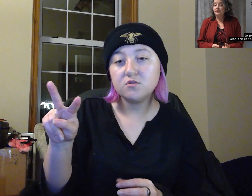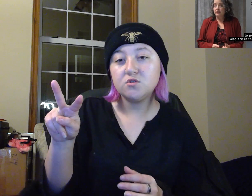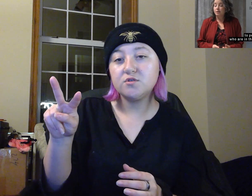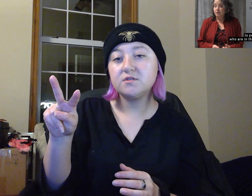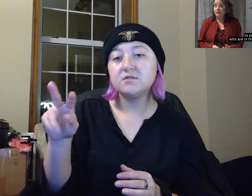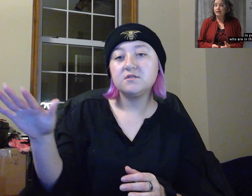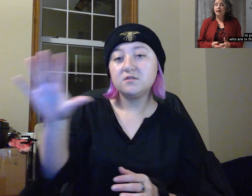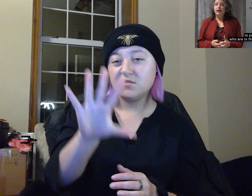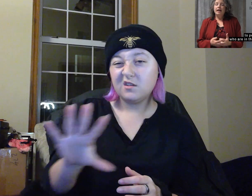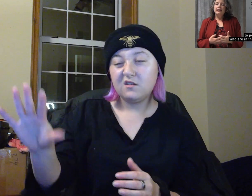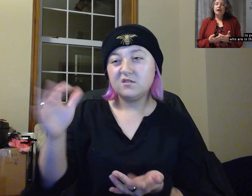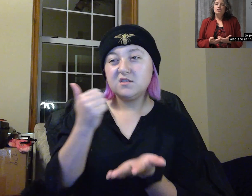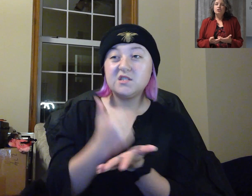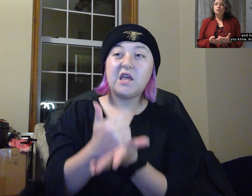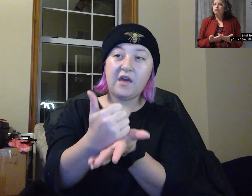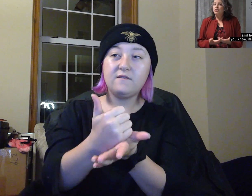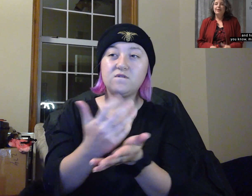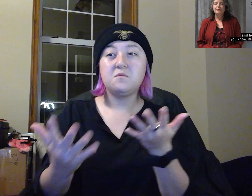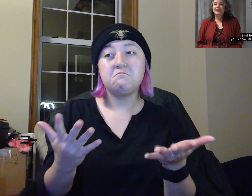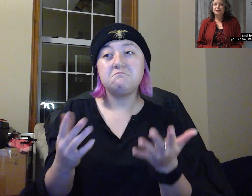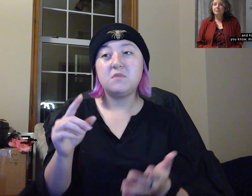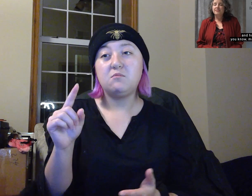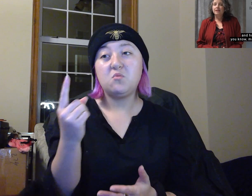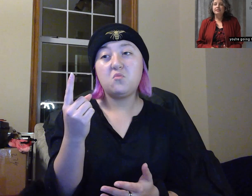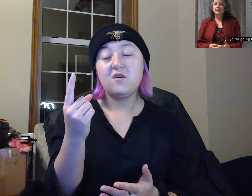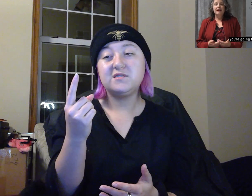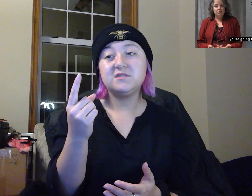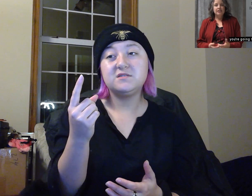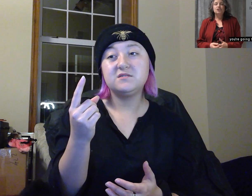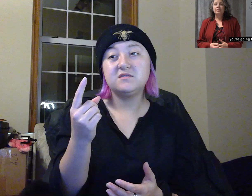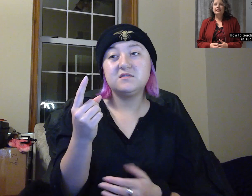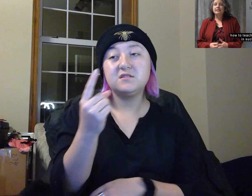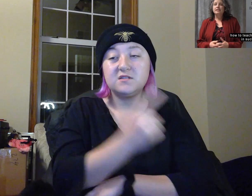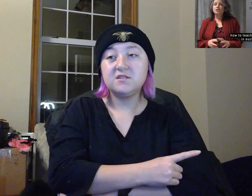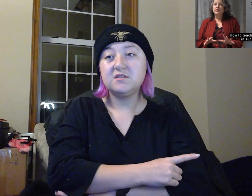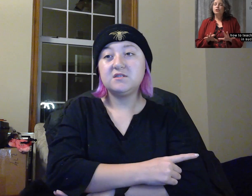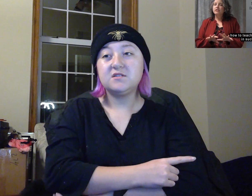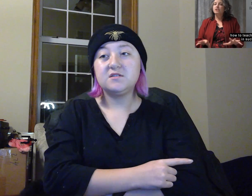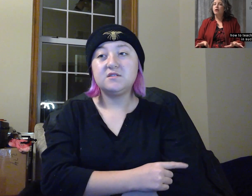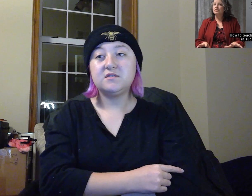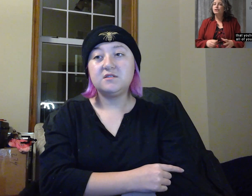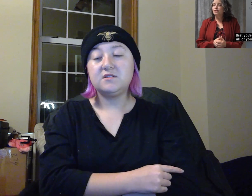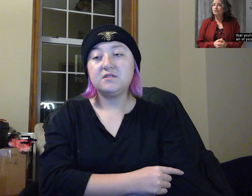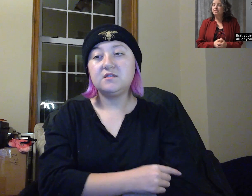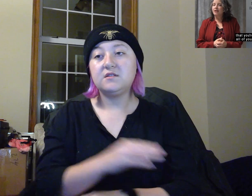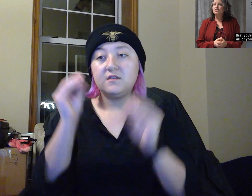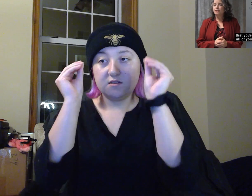are in that community, and how to, maybe one day you're going to be faculty, how to teach your classes in such a way that you're reaching all